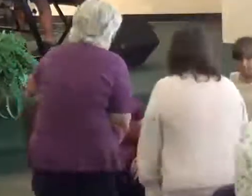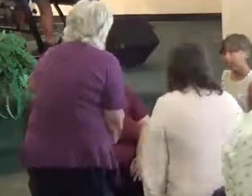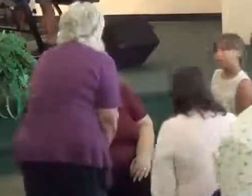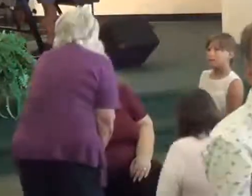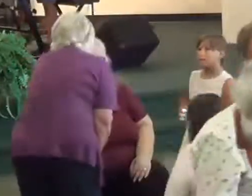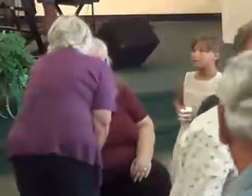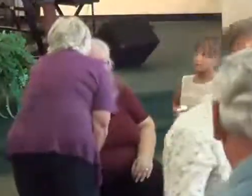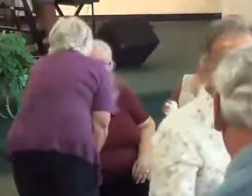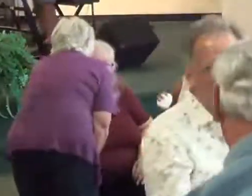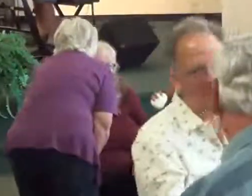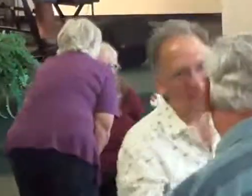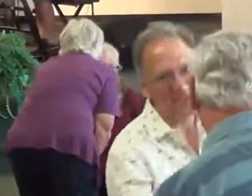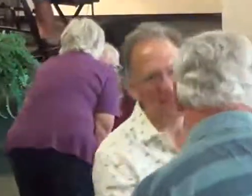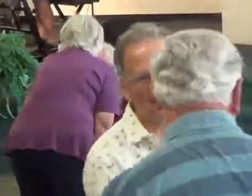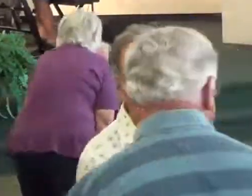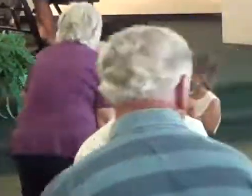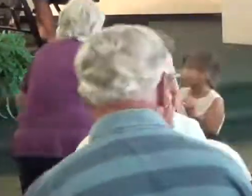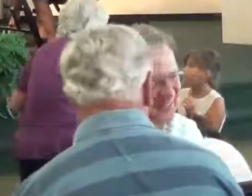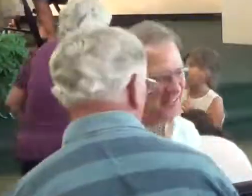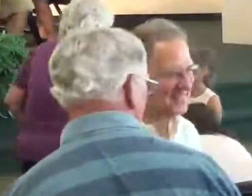yesterday.